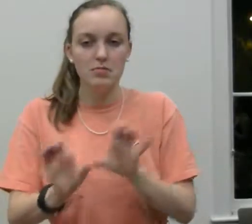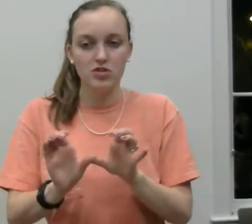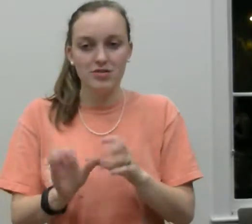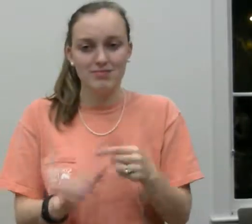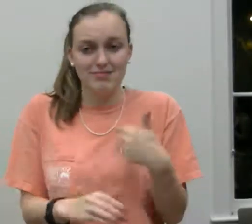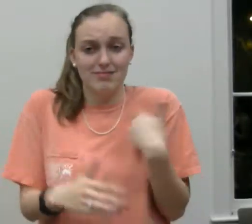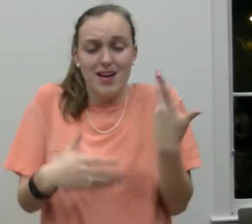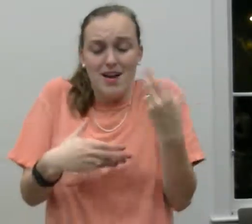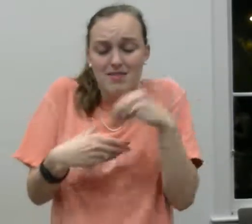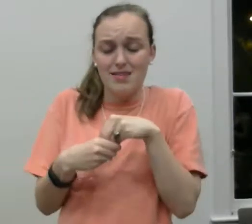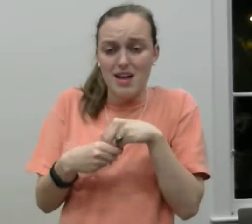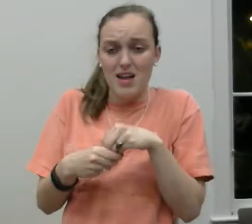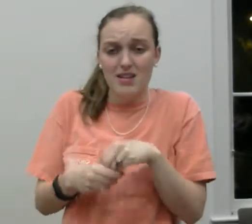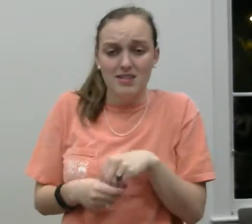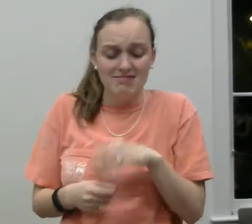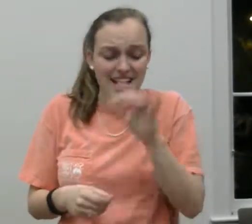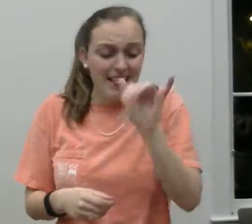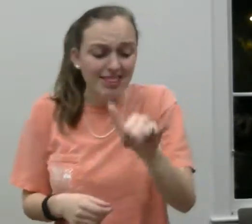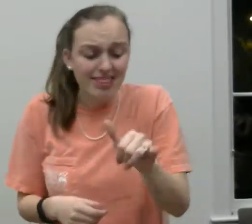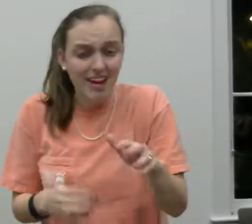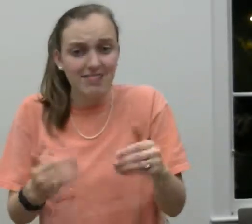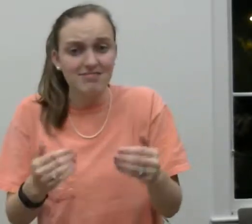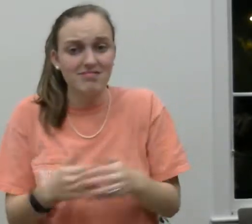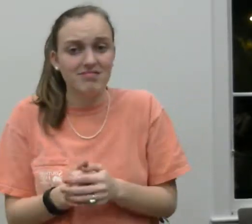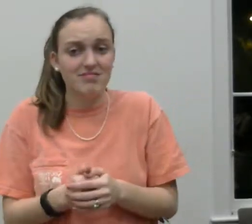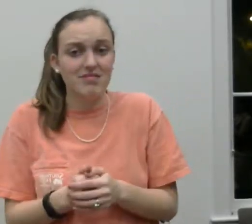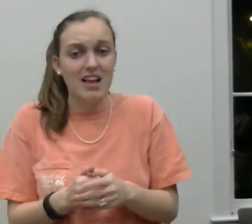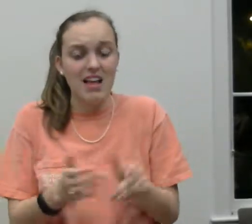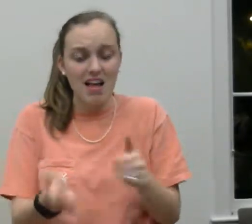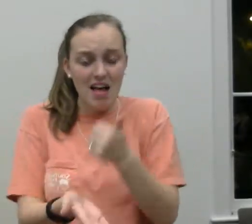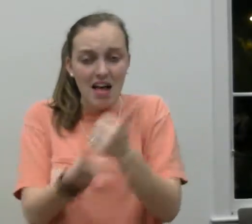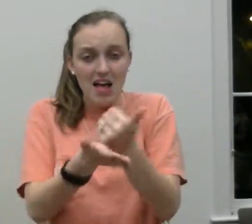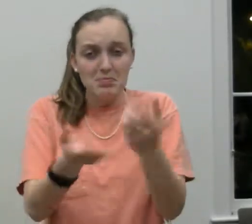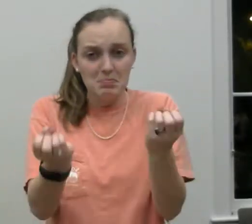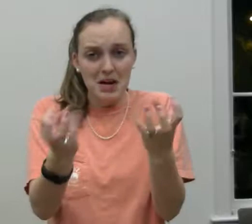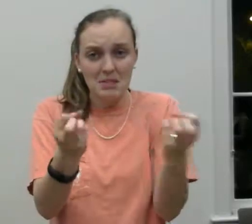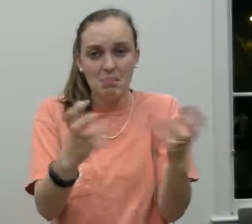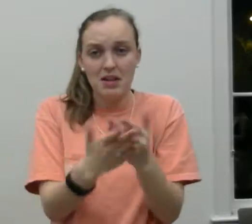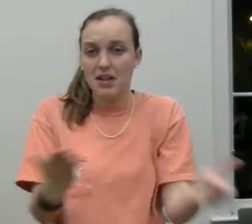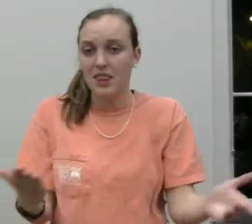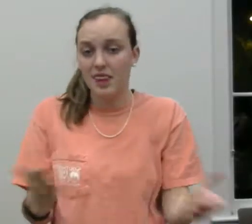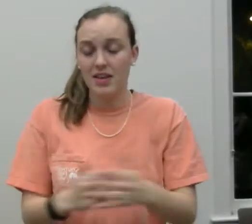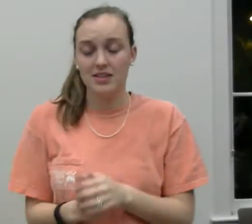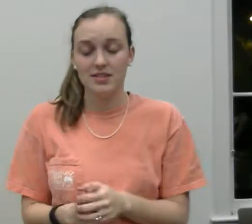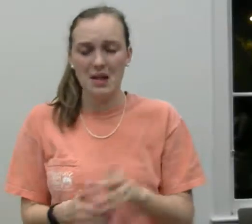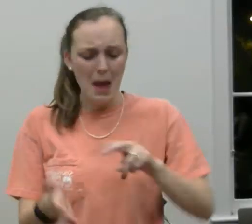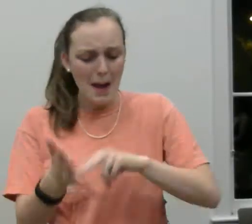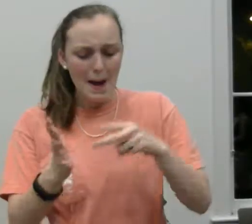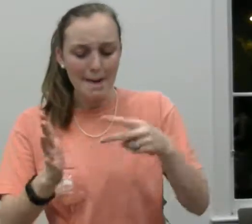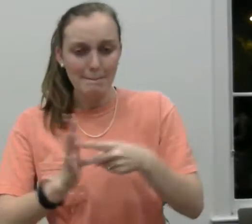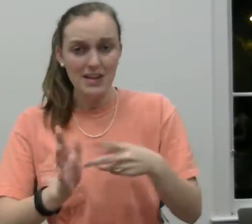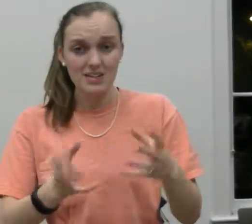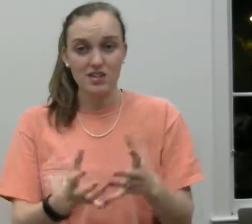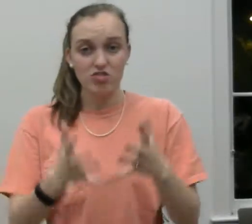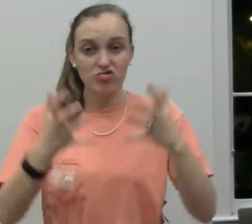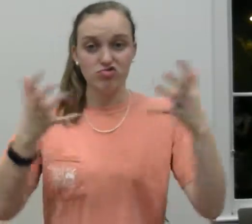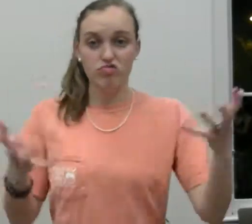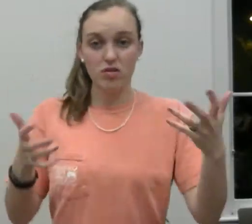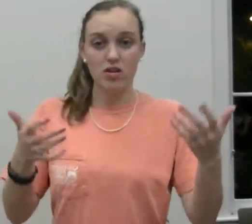complex chemistry has a lot to do with these two things. Complex chemistry means that there's a large set of chemical reactions that are complex that are taking place inside